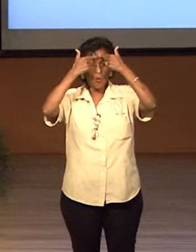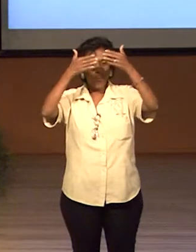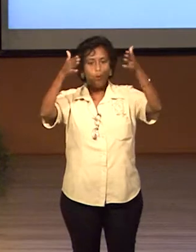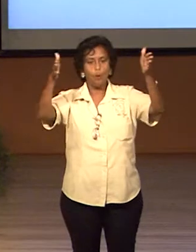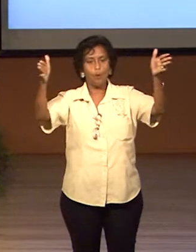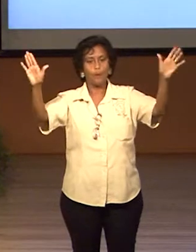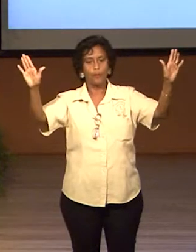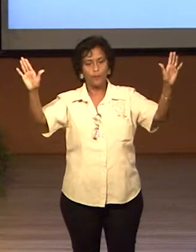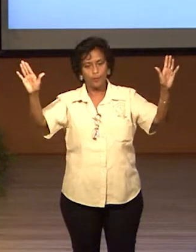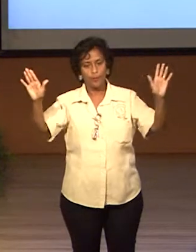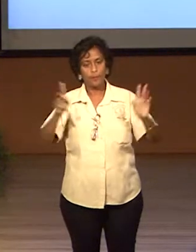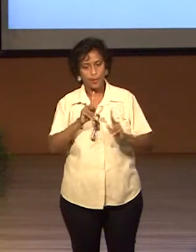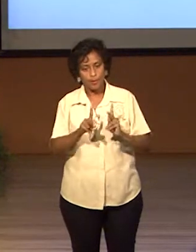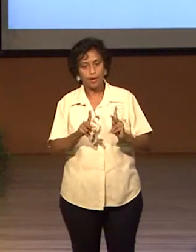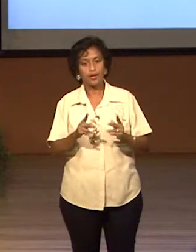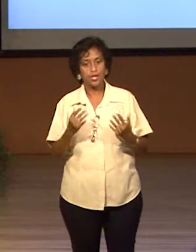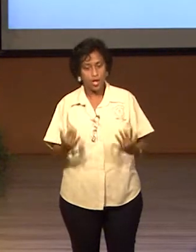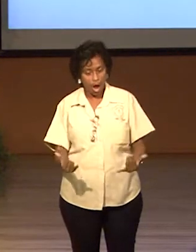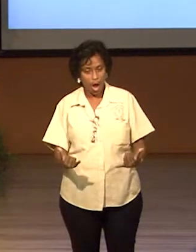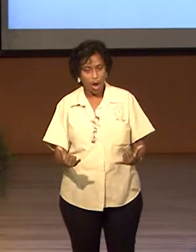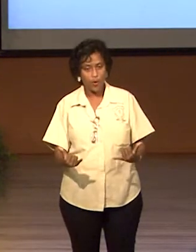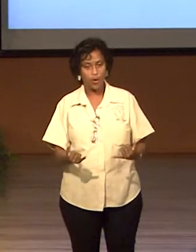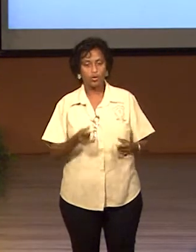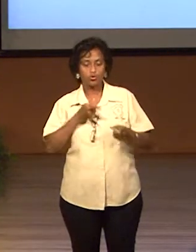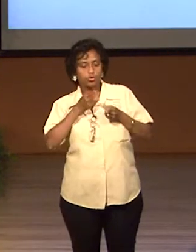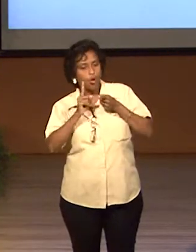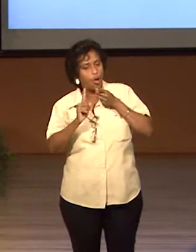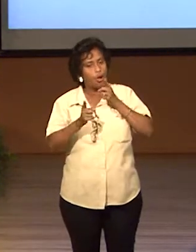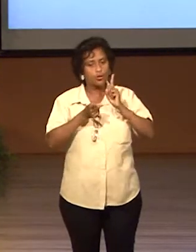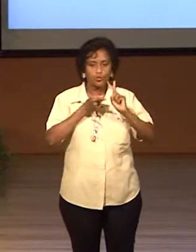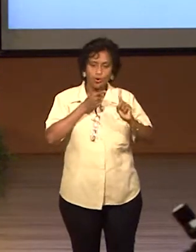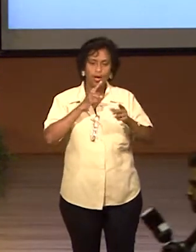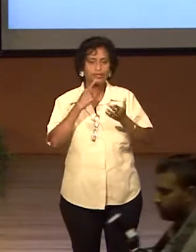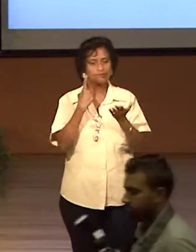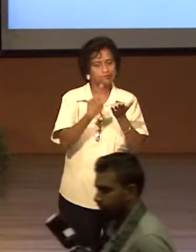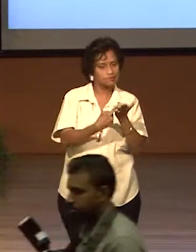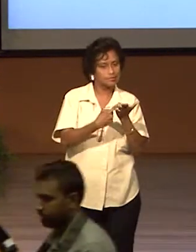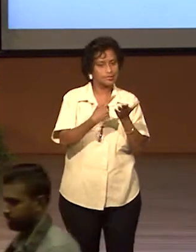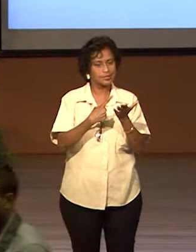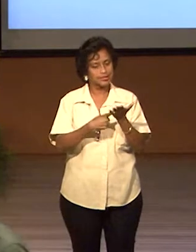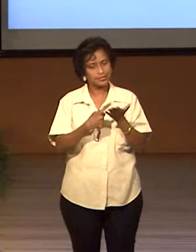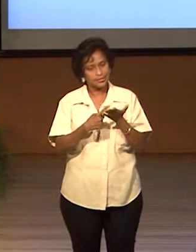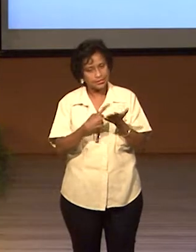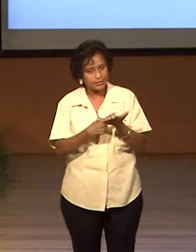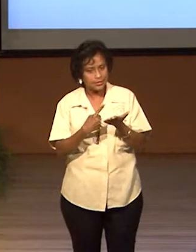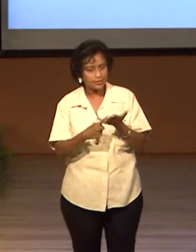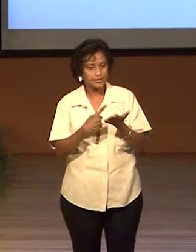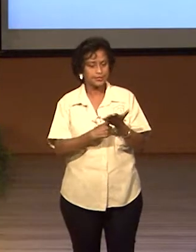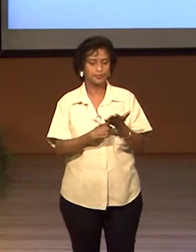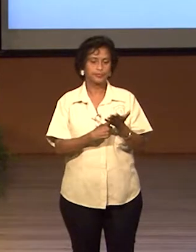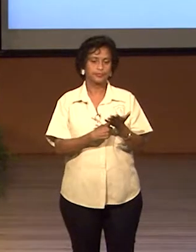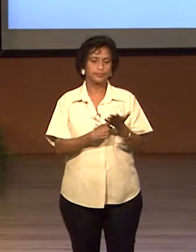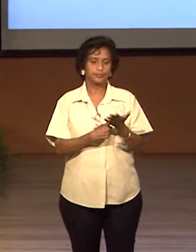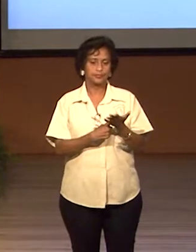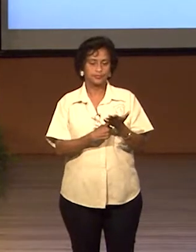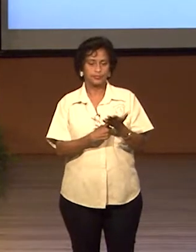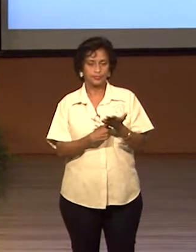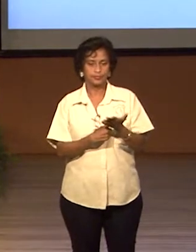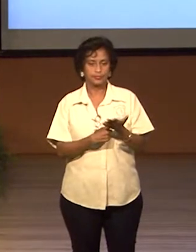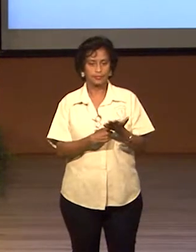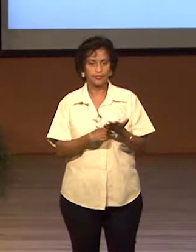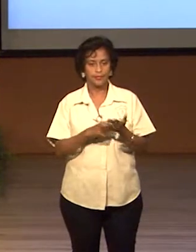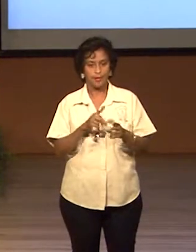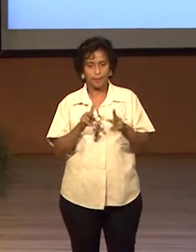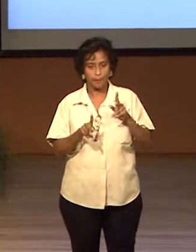things, I think there is now a greater awareness and a greater